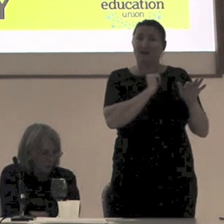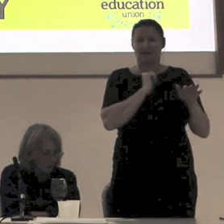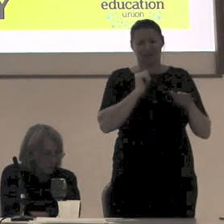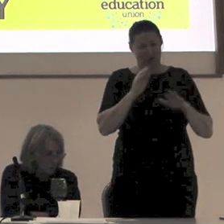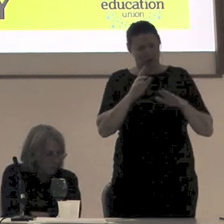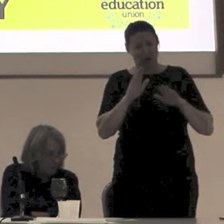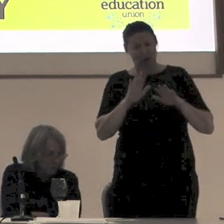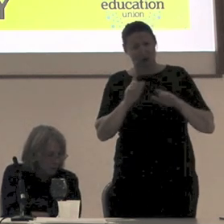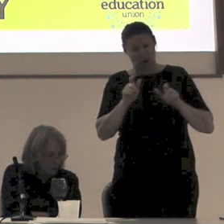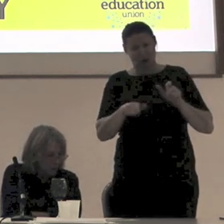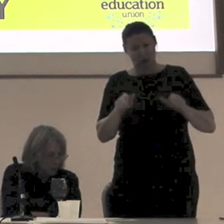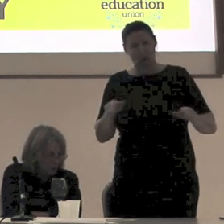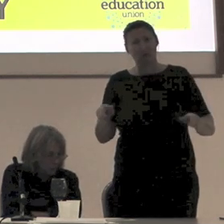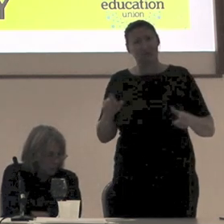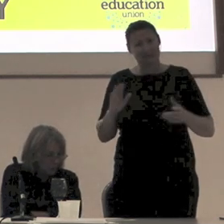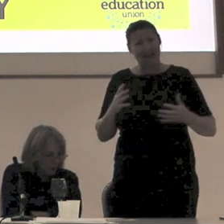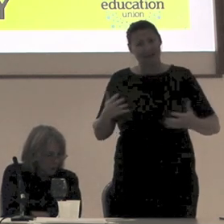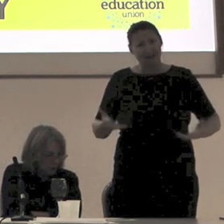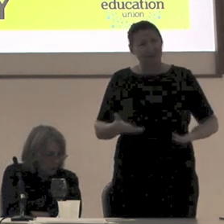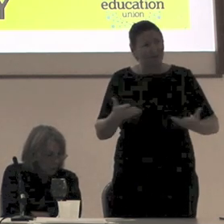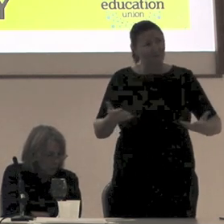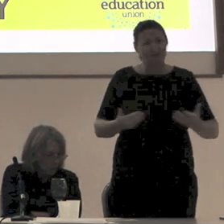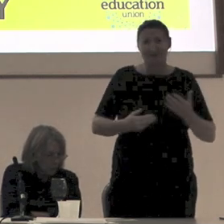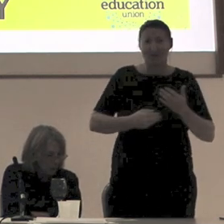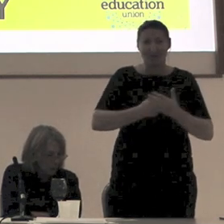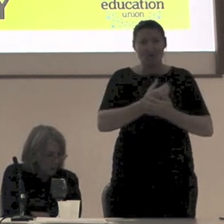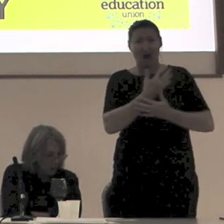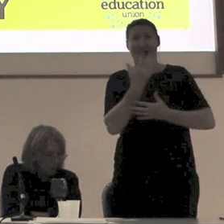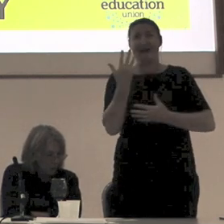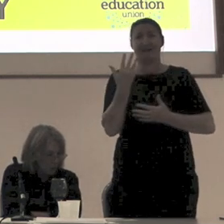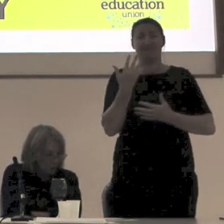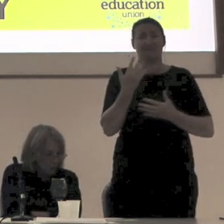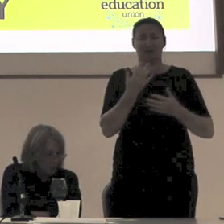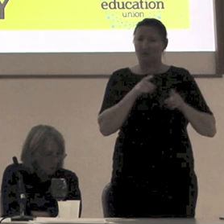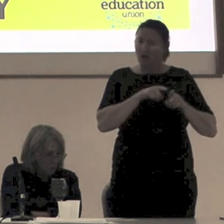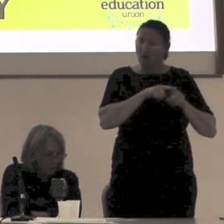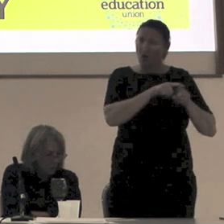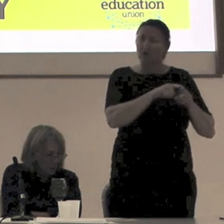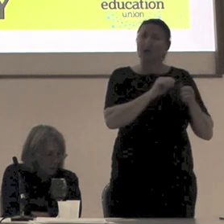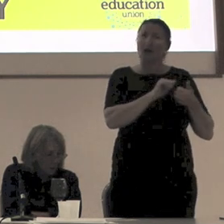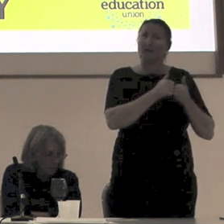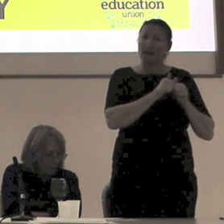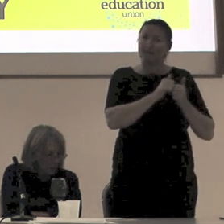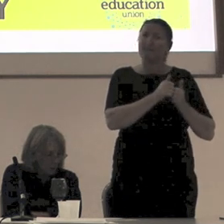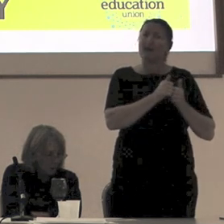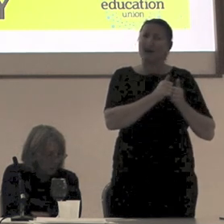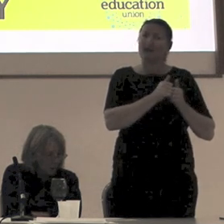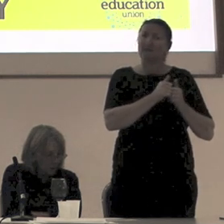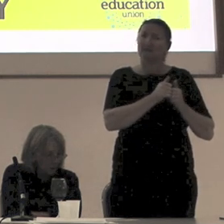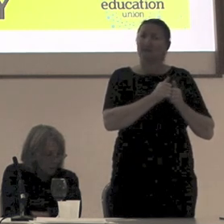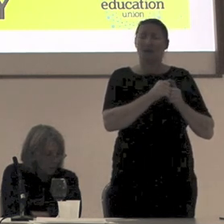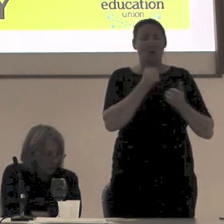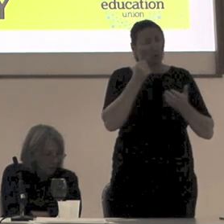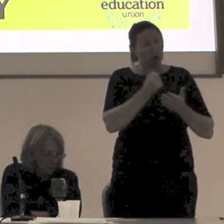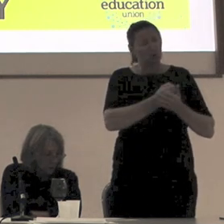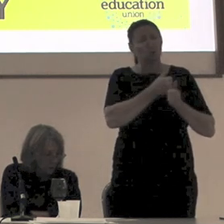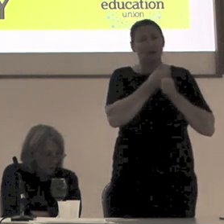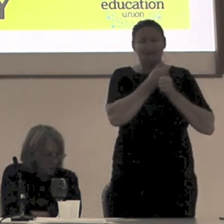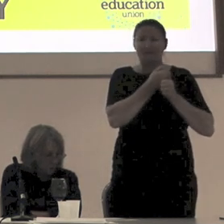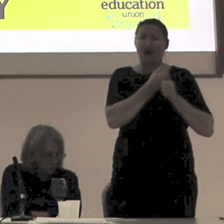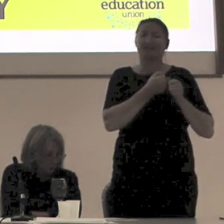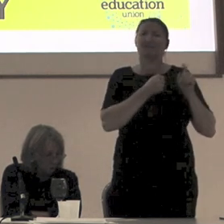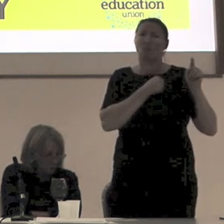thrive alongside their peers, and that is something we must absolutely be fighting for.